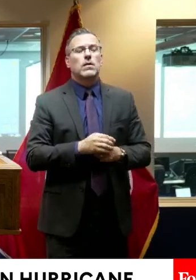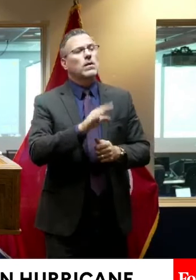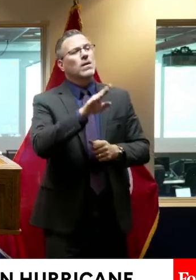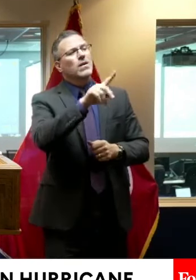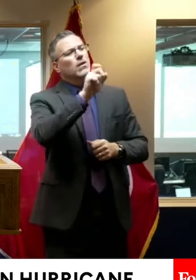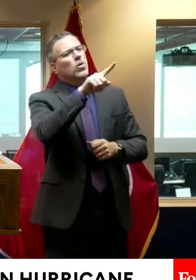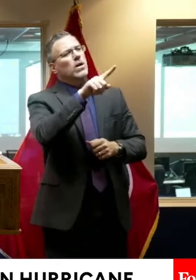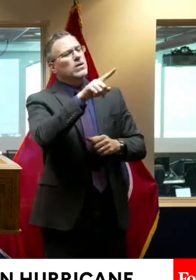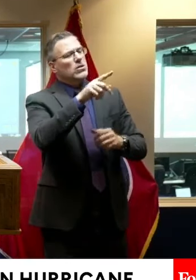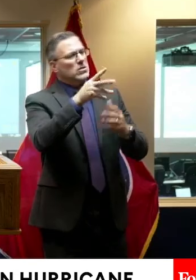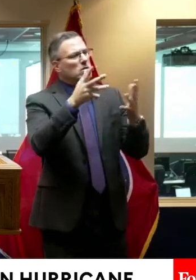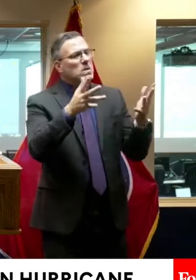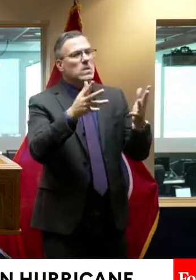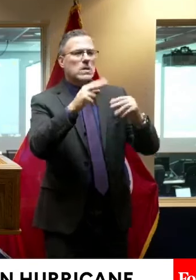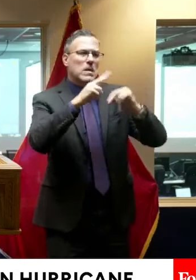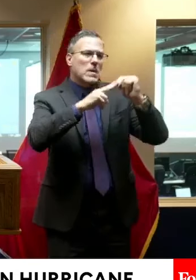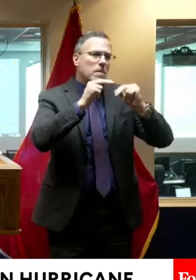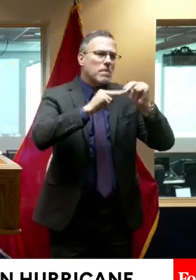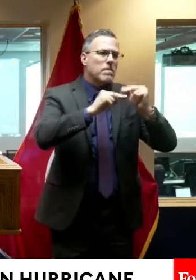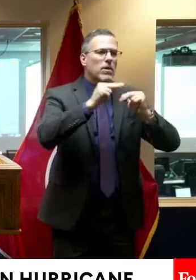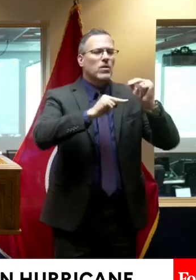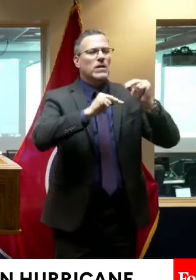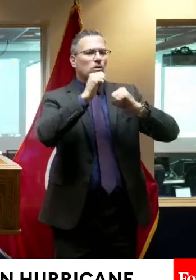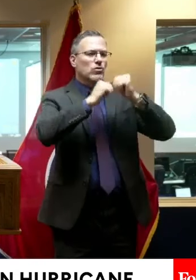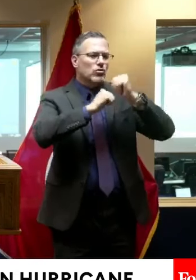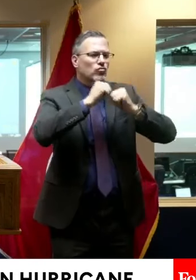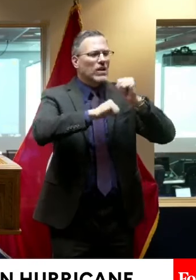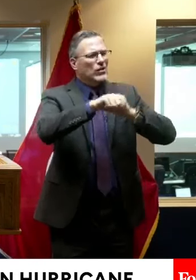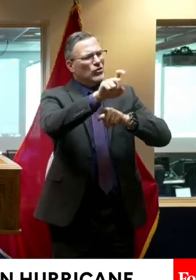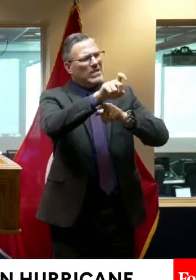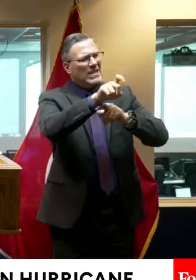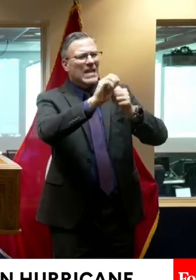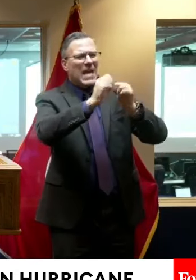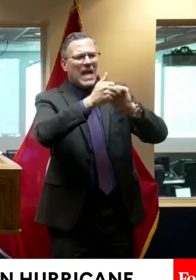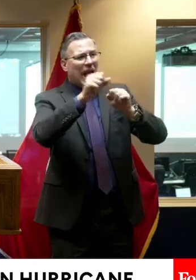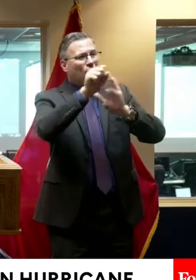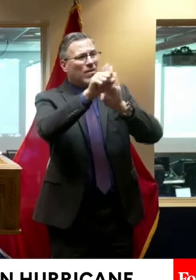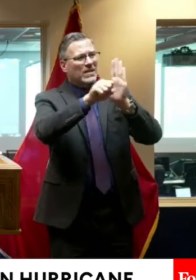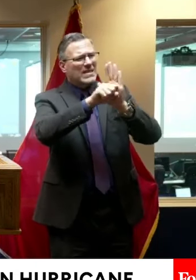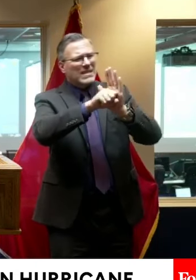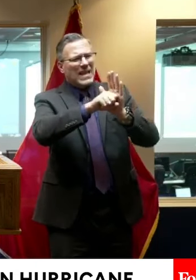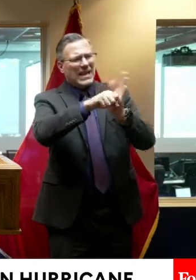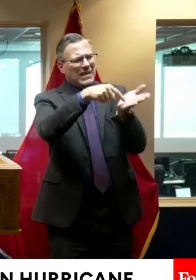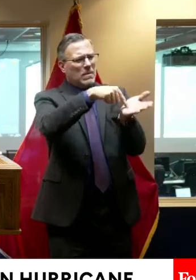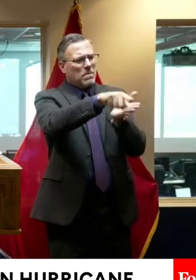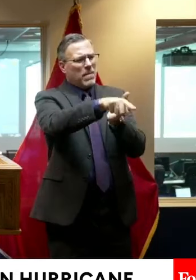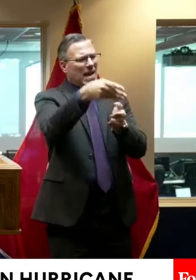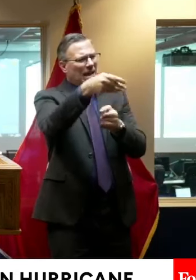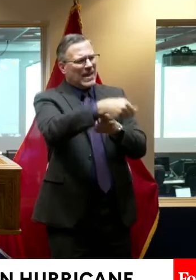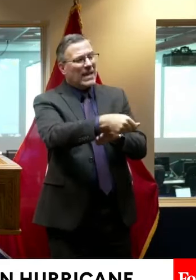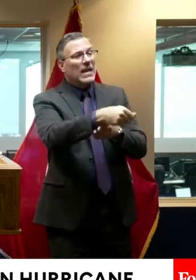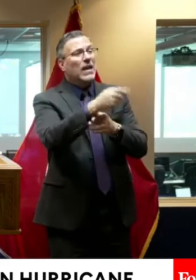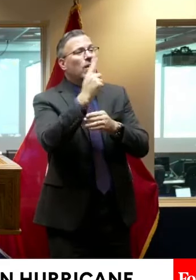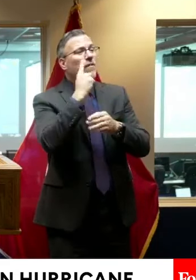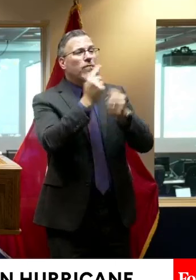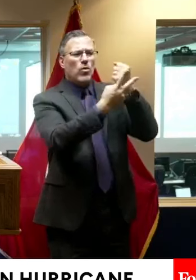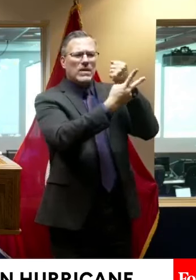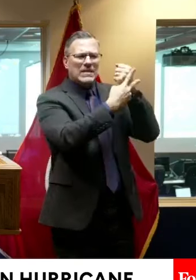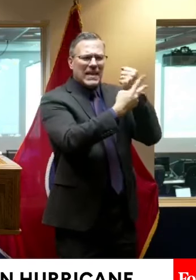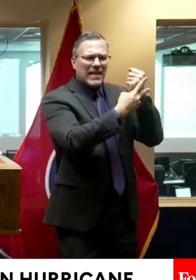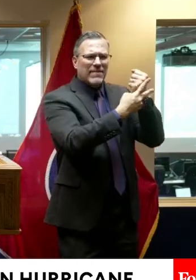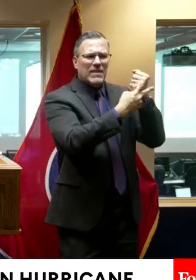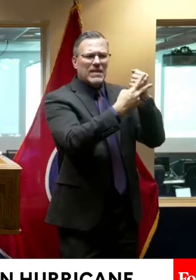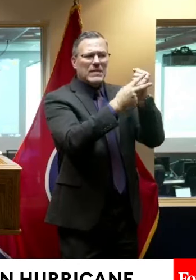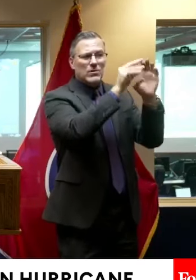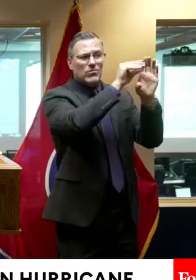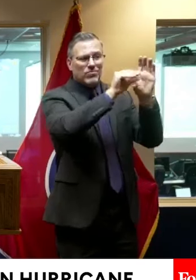the infrastructure needs that are out there, how does the state pay for it? Do we need to dip into the budget rainy day fund to be able to expedite some of